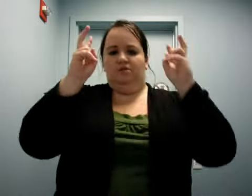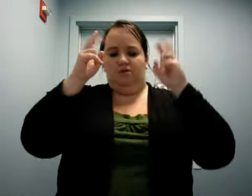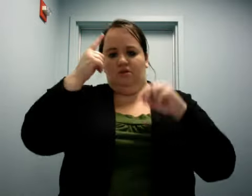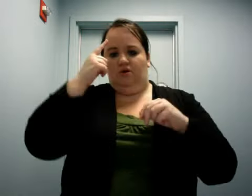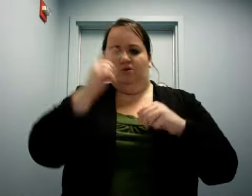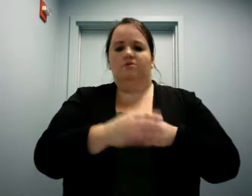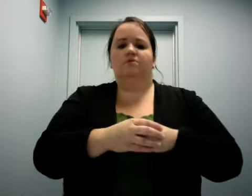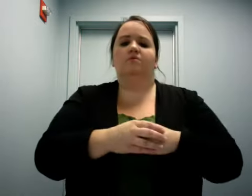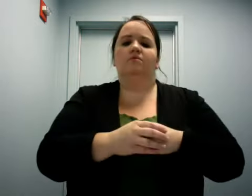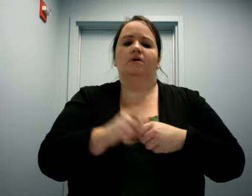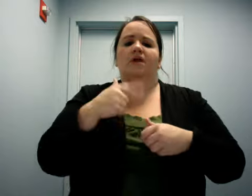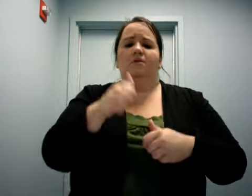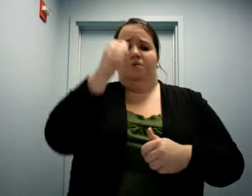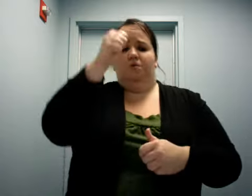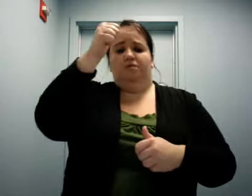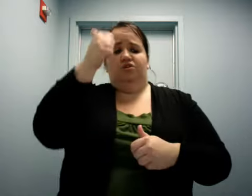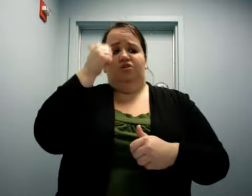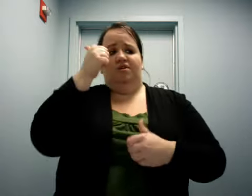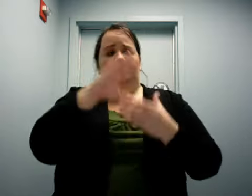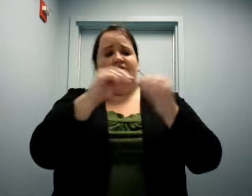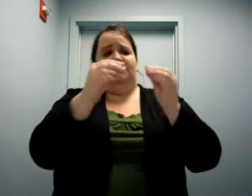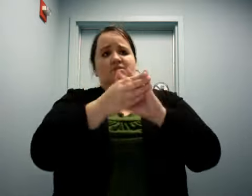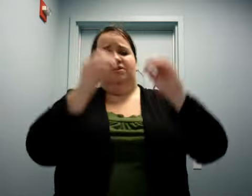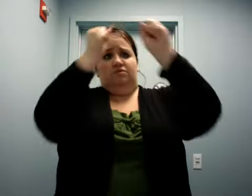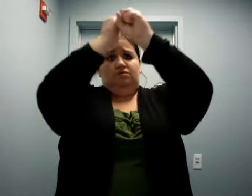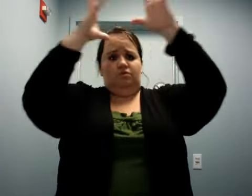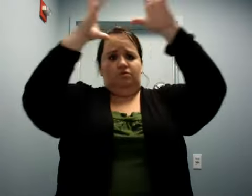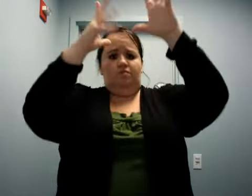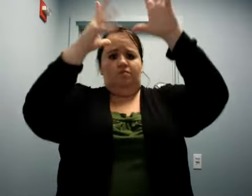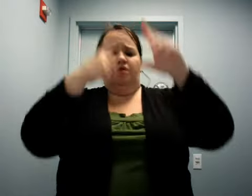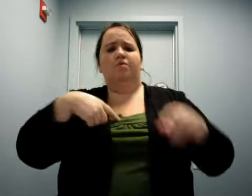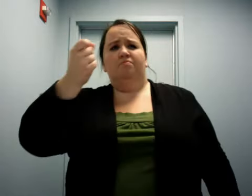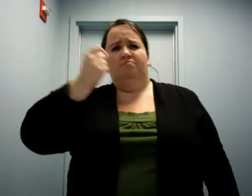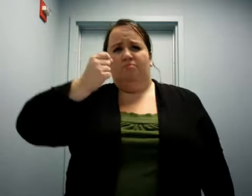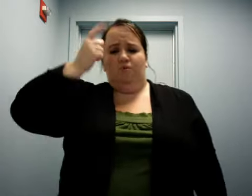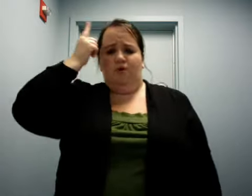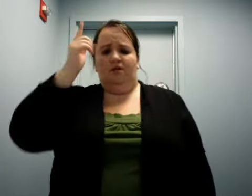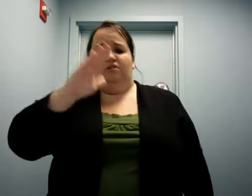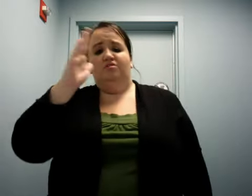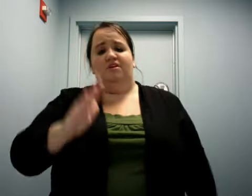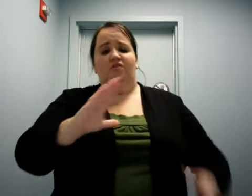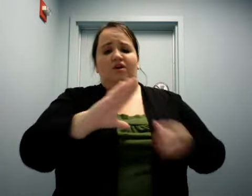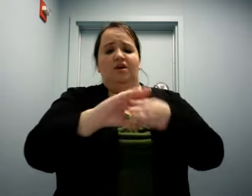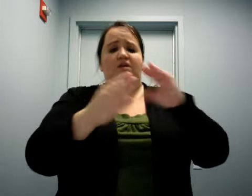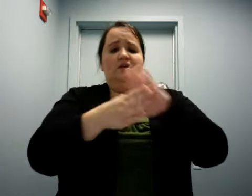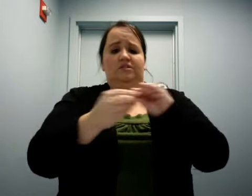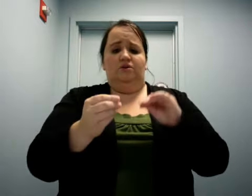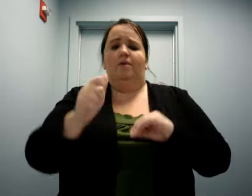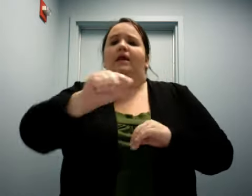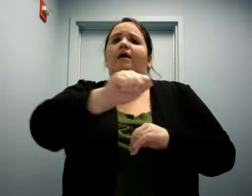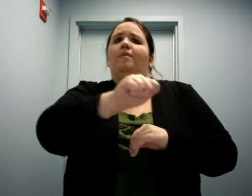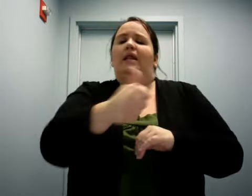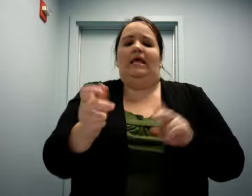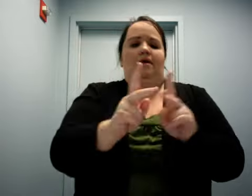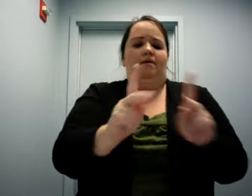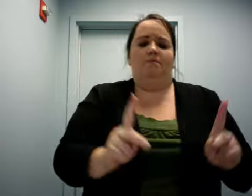when we reject the single story, when we realize that there is never a single story about any place, we